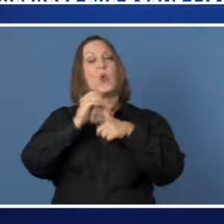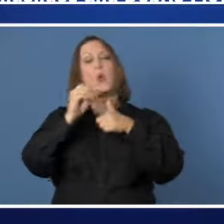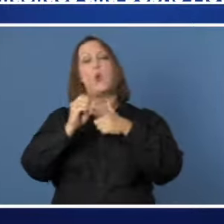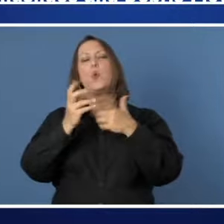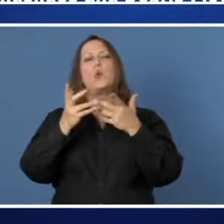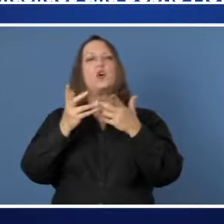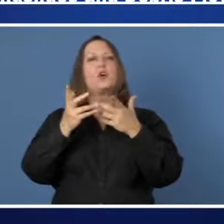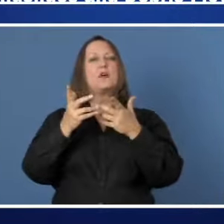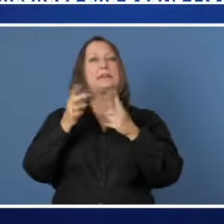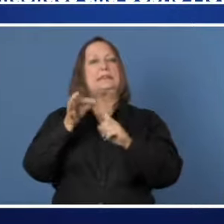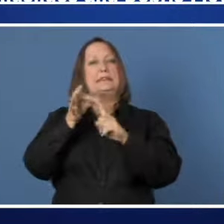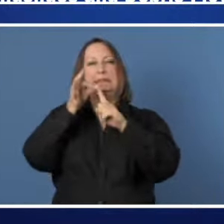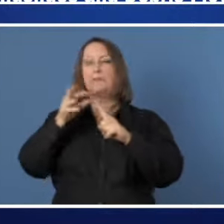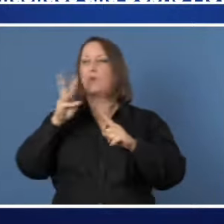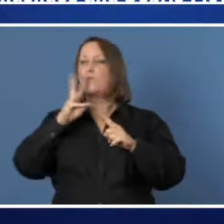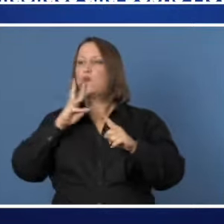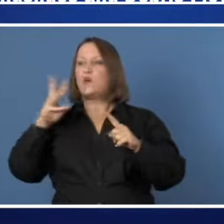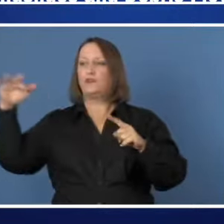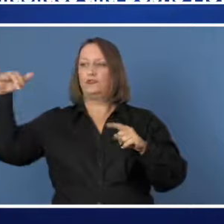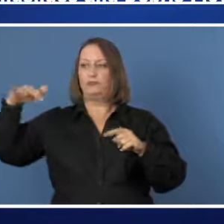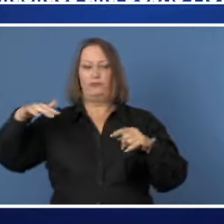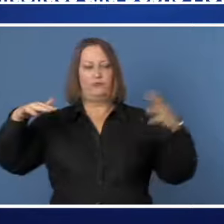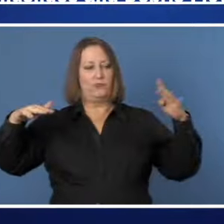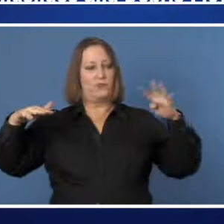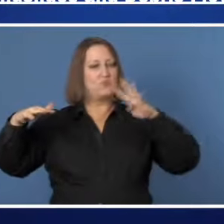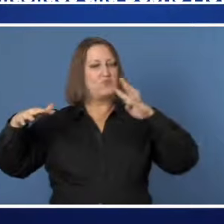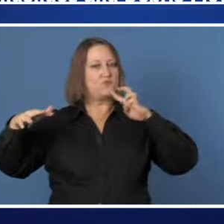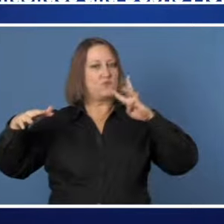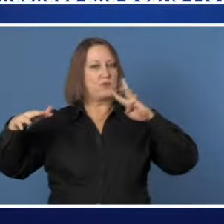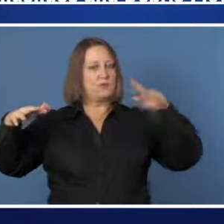especially the places where runoff water converges.